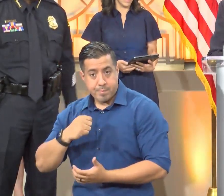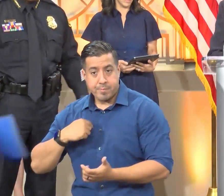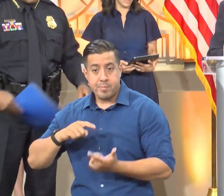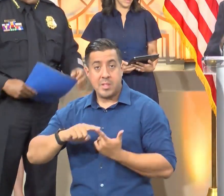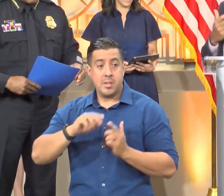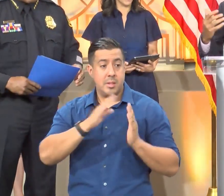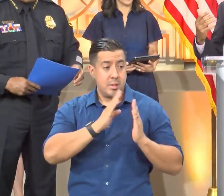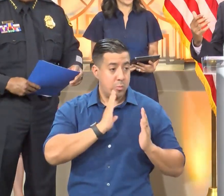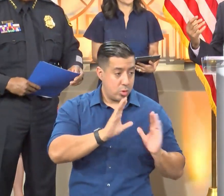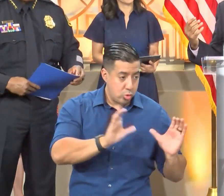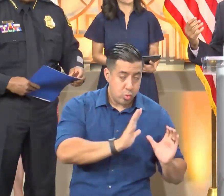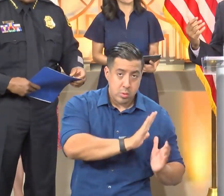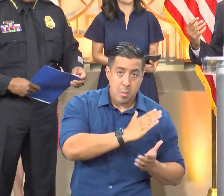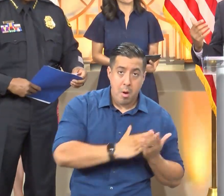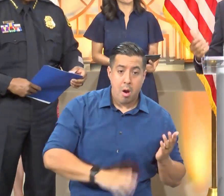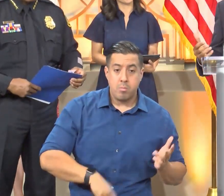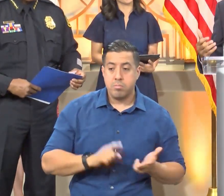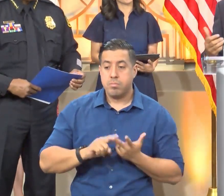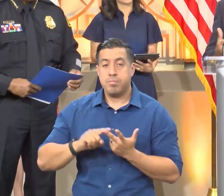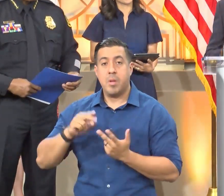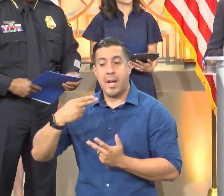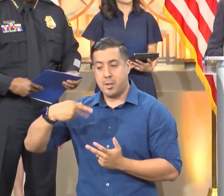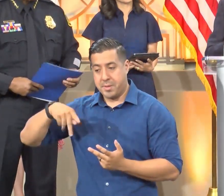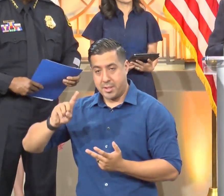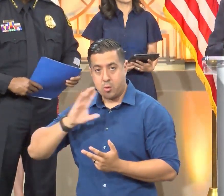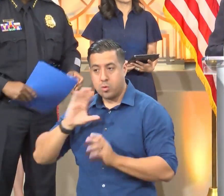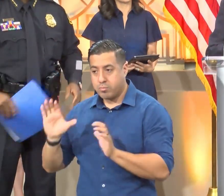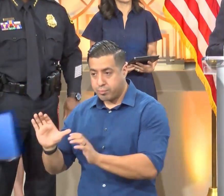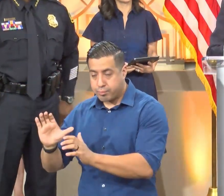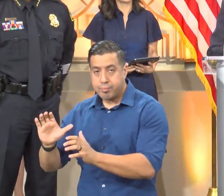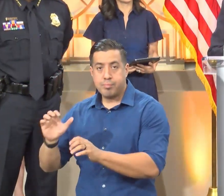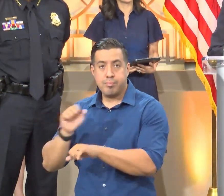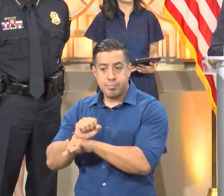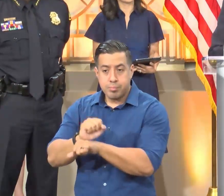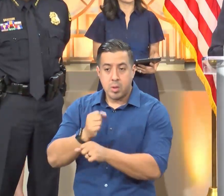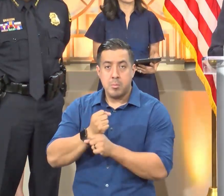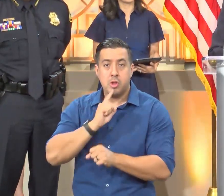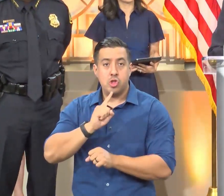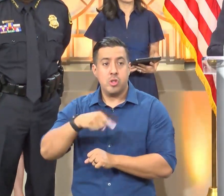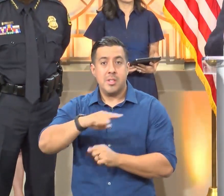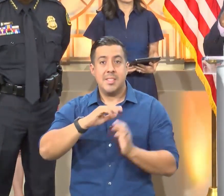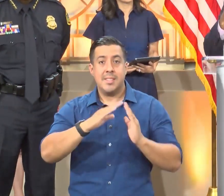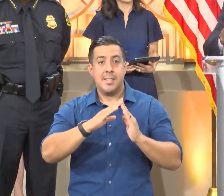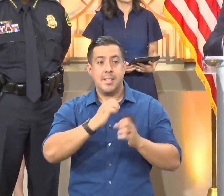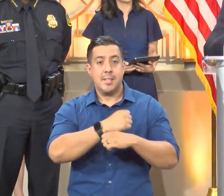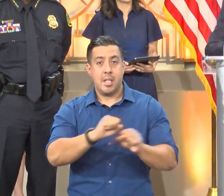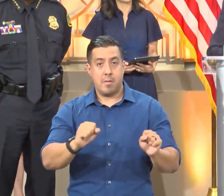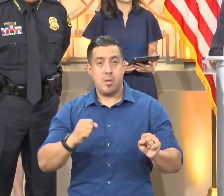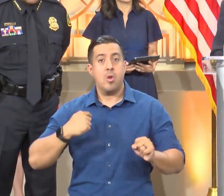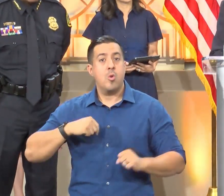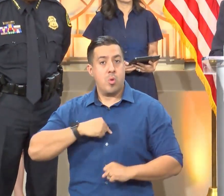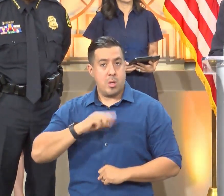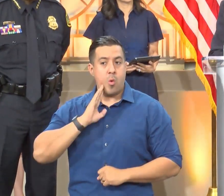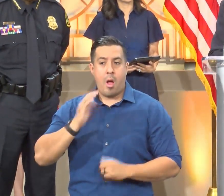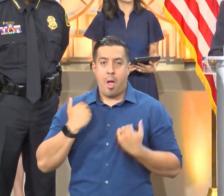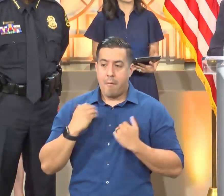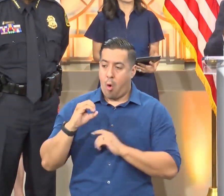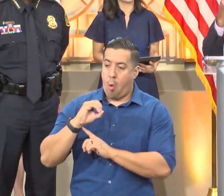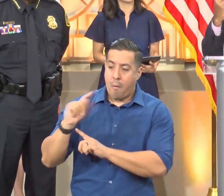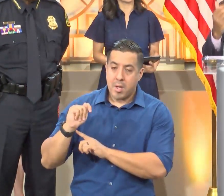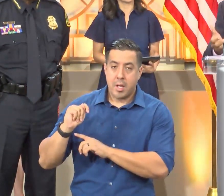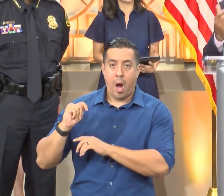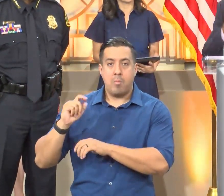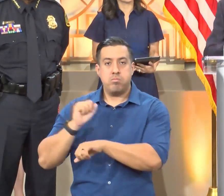part. HPD will do its part in order to keep our city safe. We'll put forth the overtime.